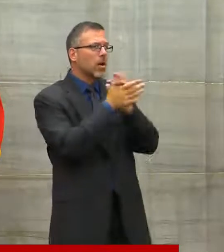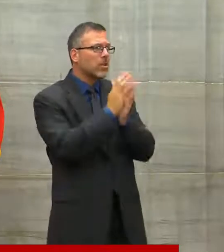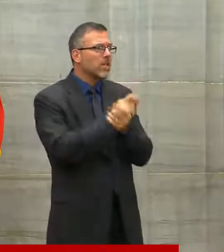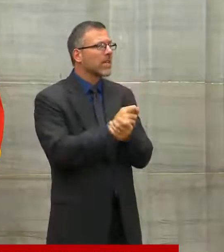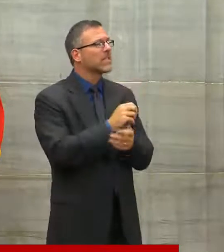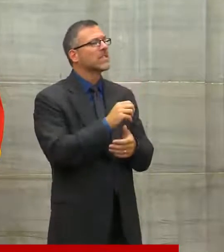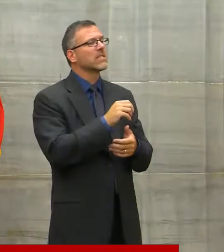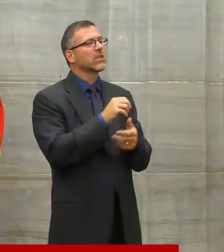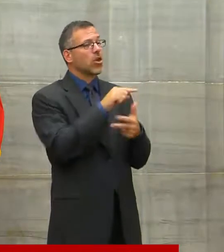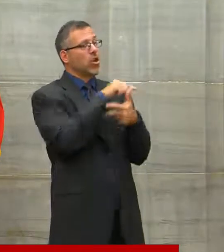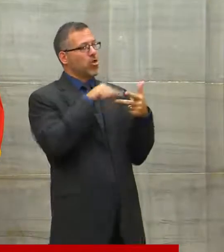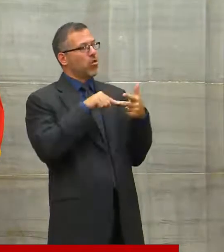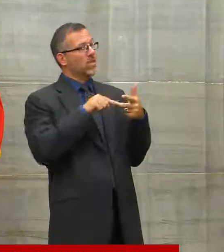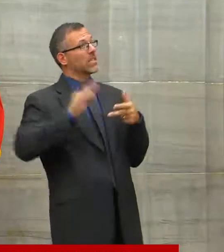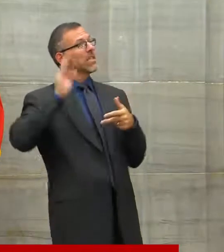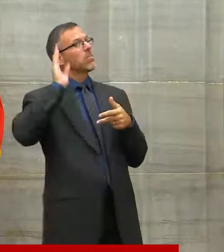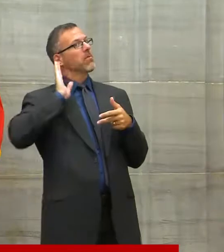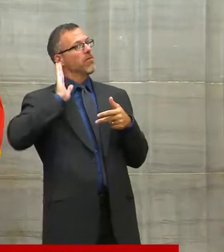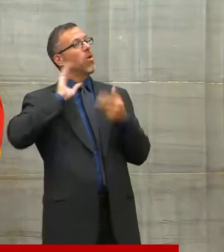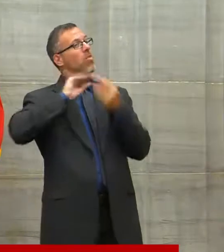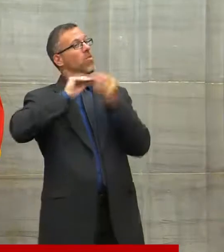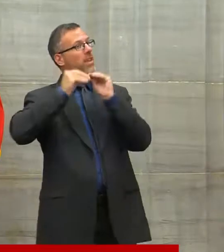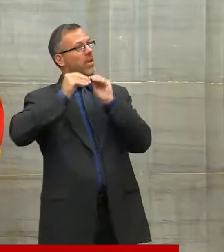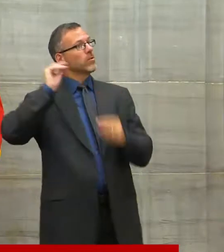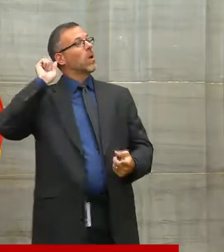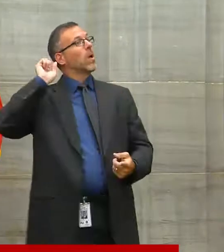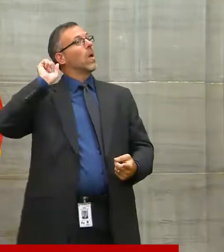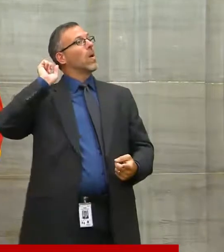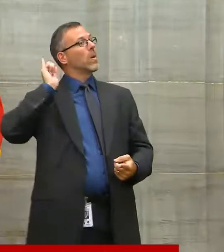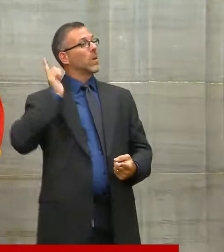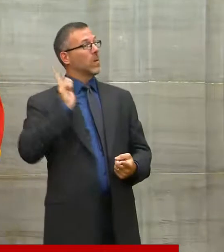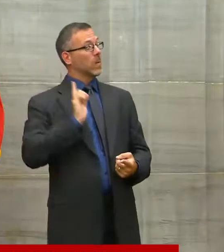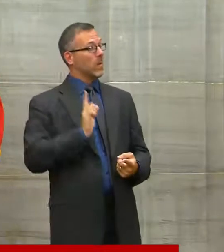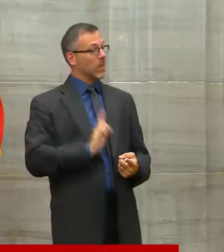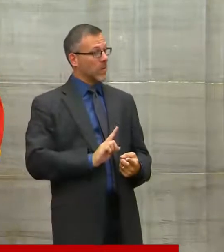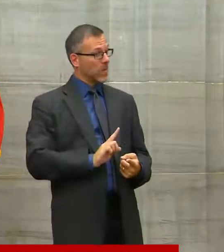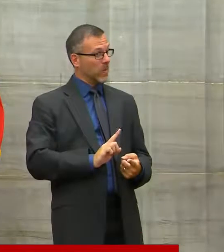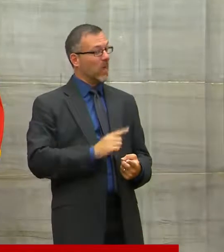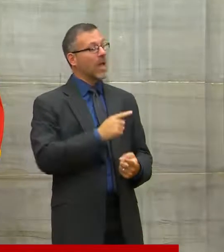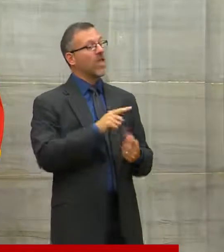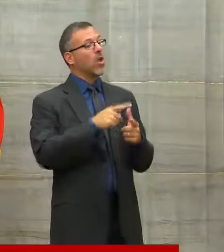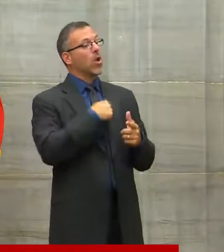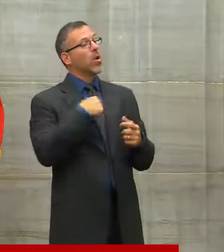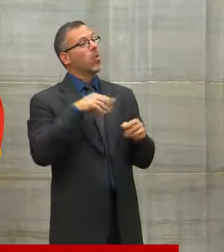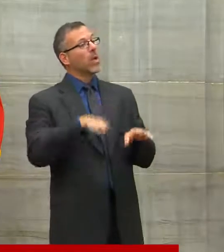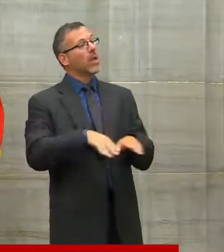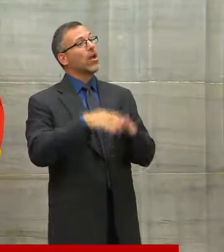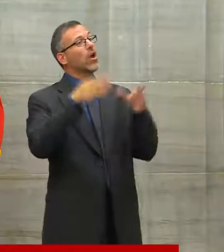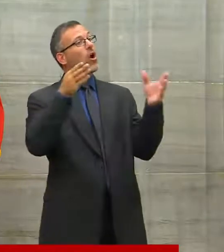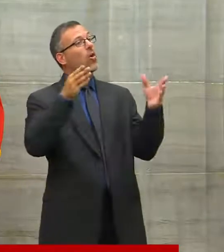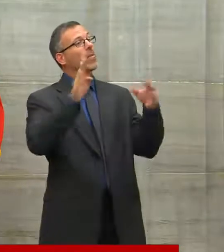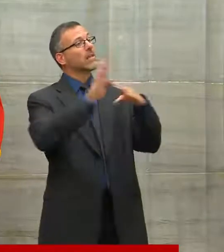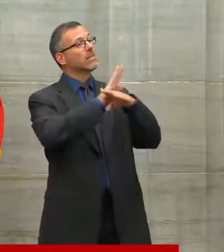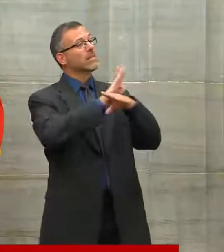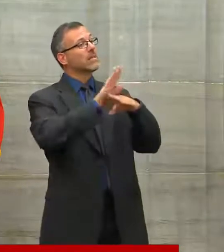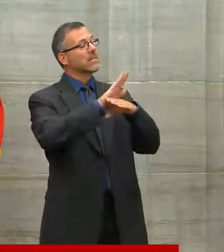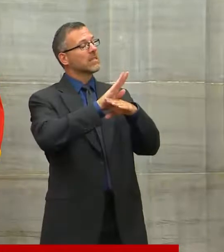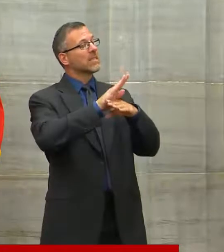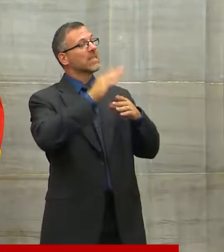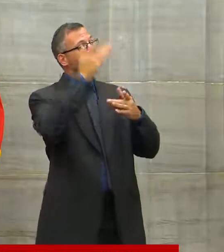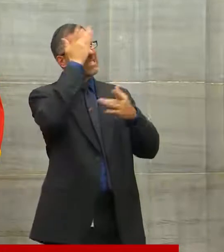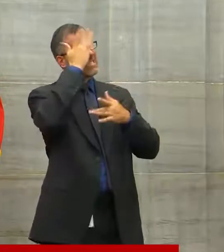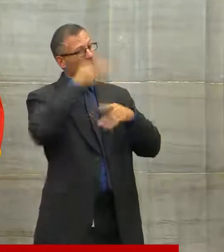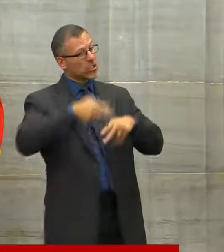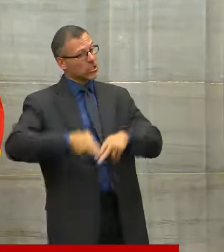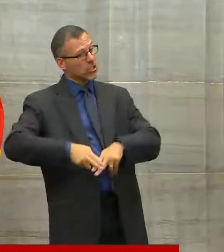a place where we could begin to move in our economy again, those are the same things that will keep us from taking 2